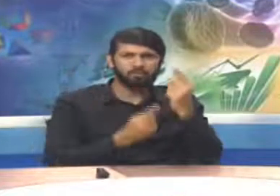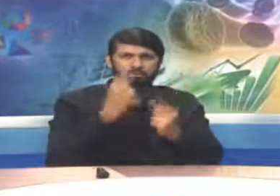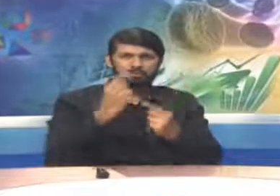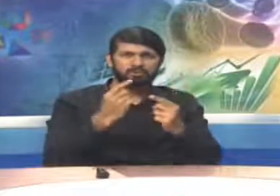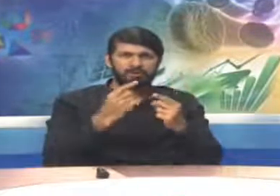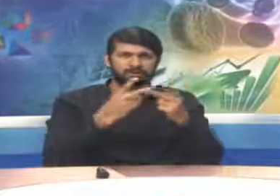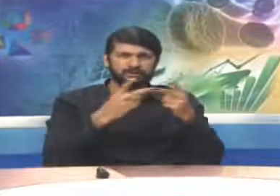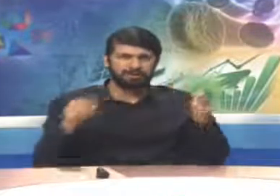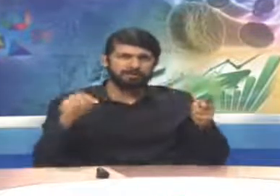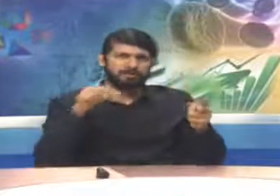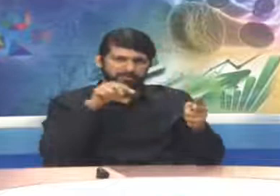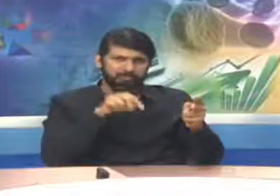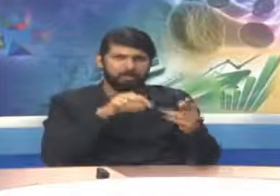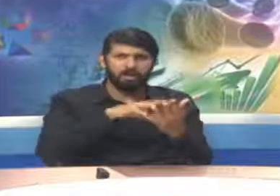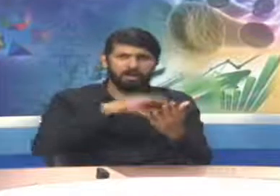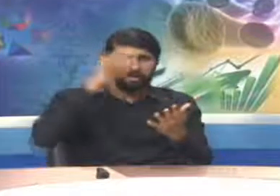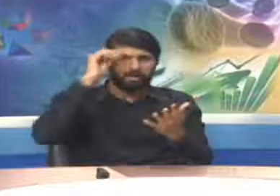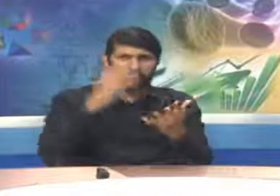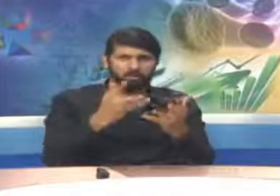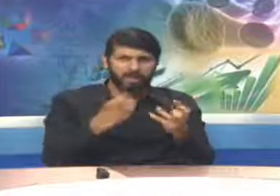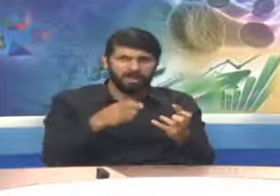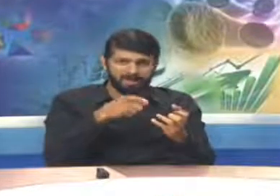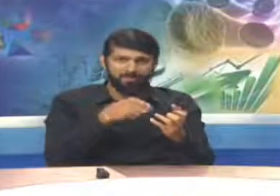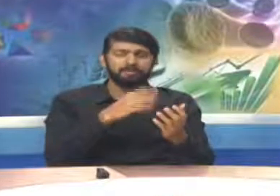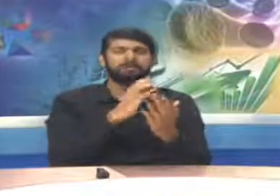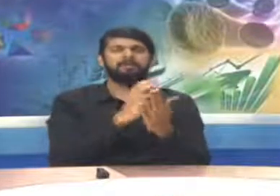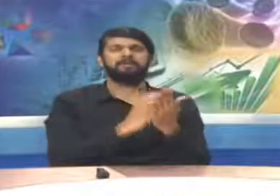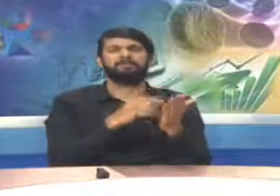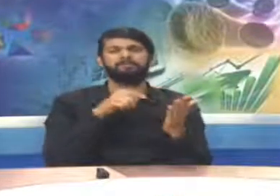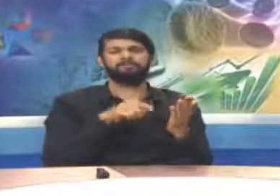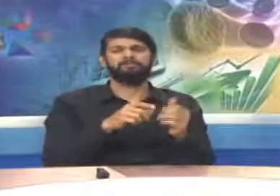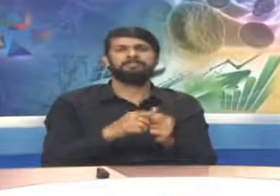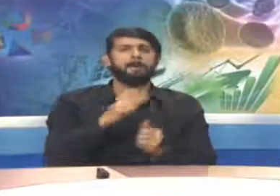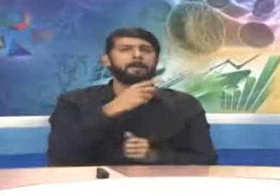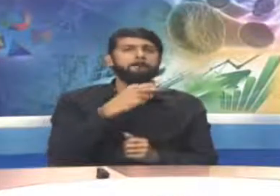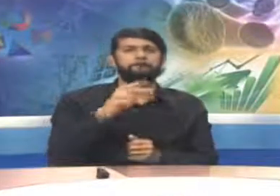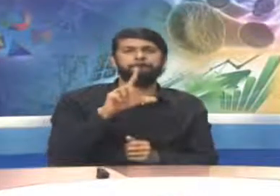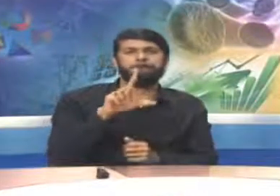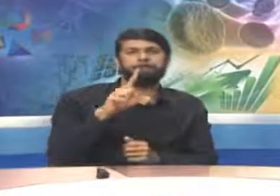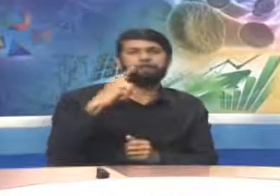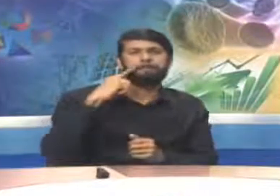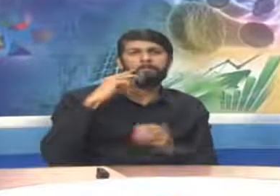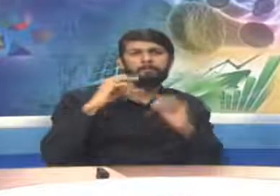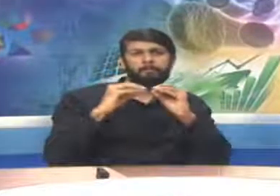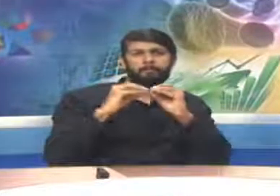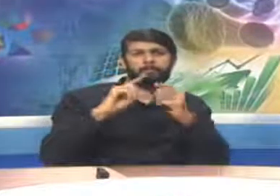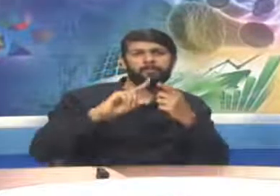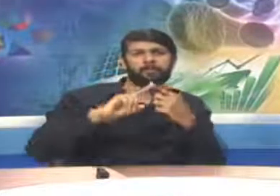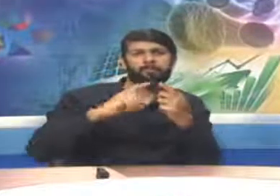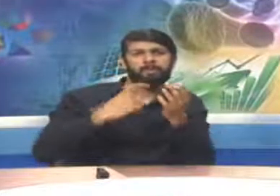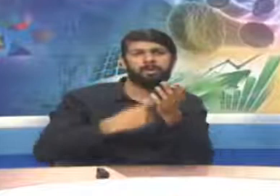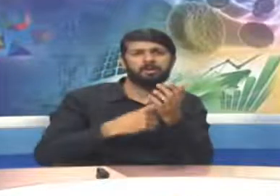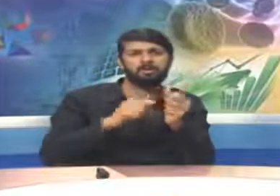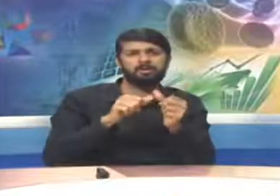You will learn in this lesson about major political theories. For example,